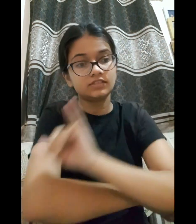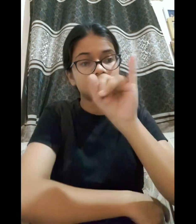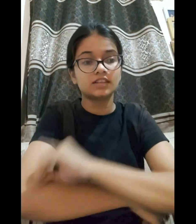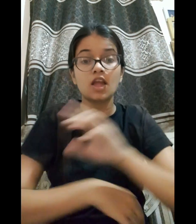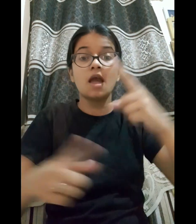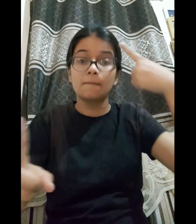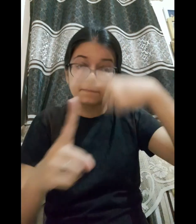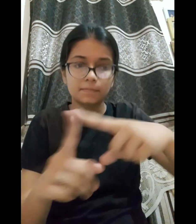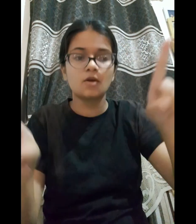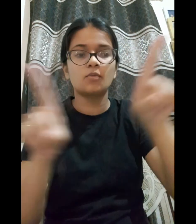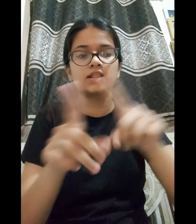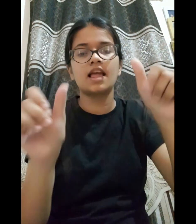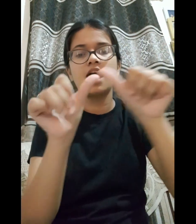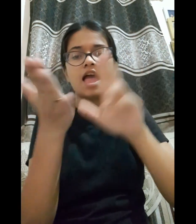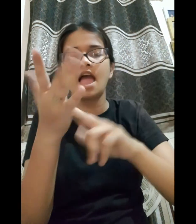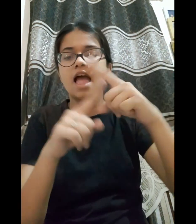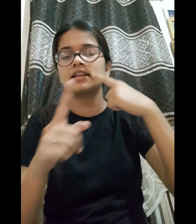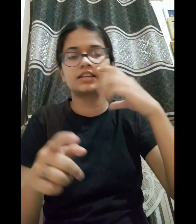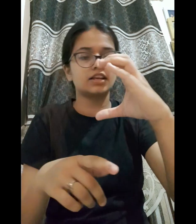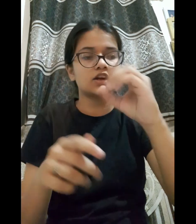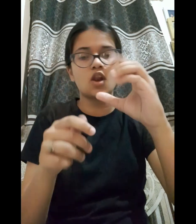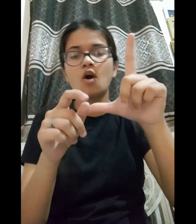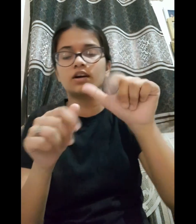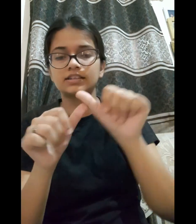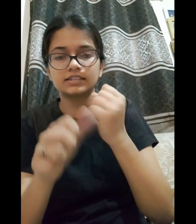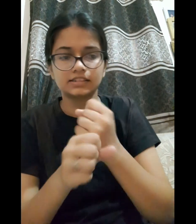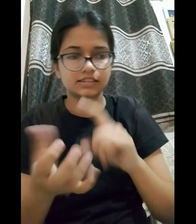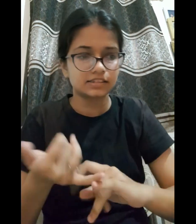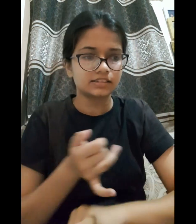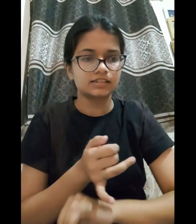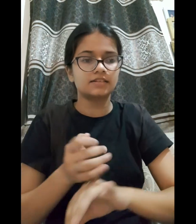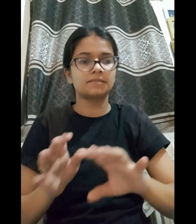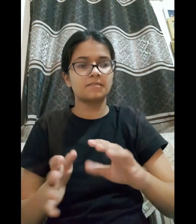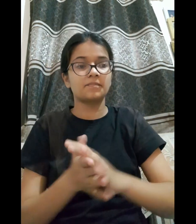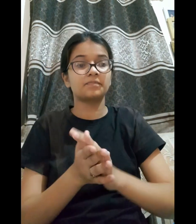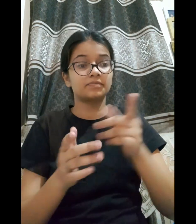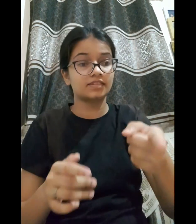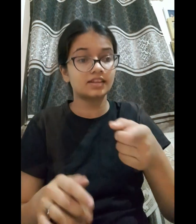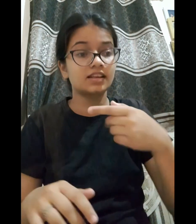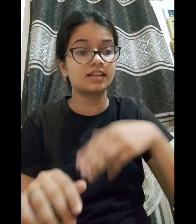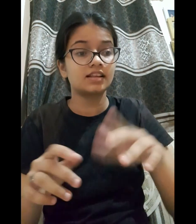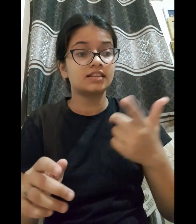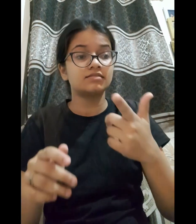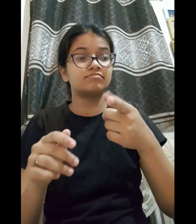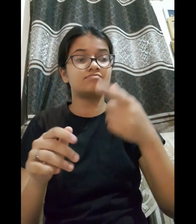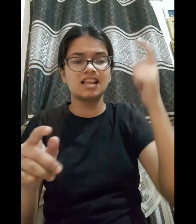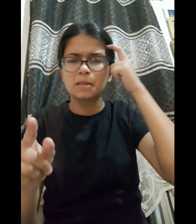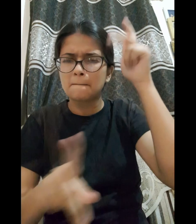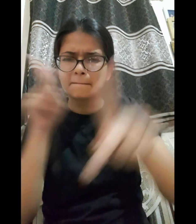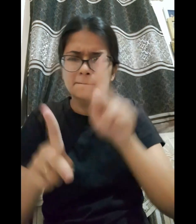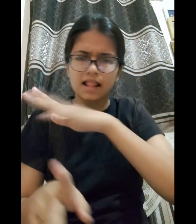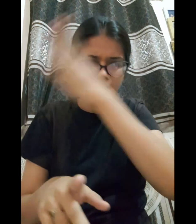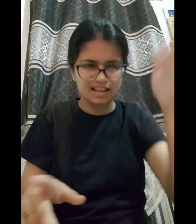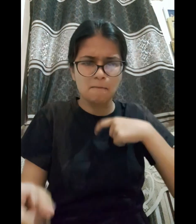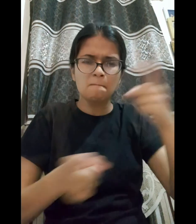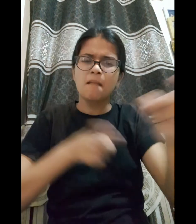anticoagulants. Despite your steroid, you do have clotting in your veins, and that has to be prevented by anticoagulants. A lot of people think they can manage with